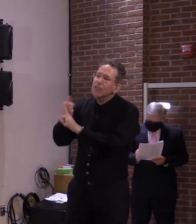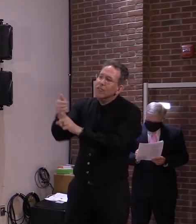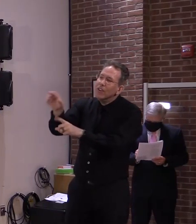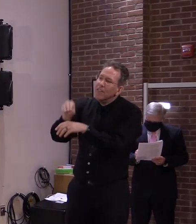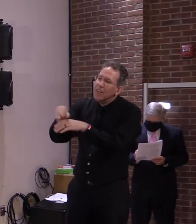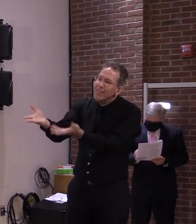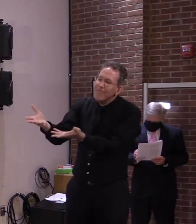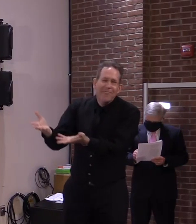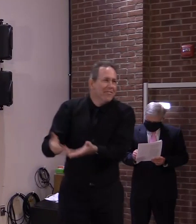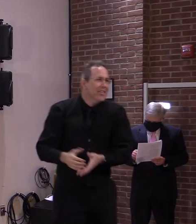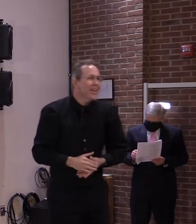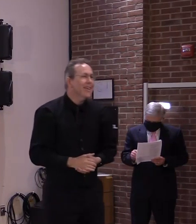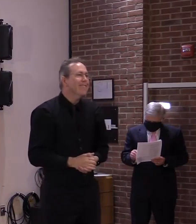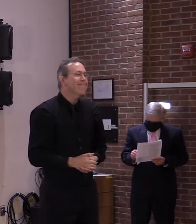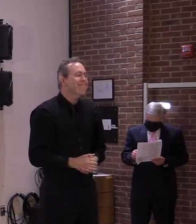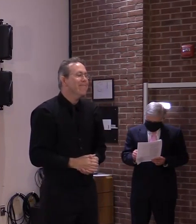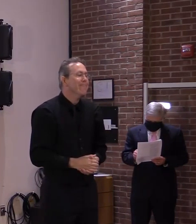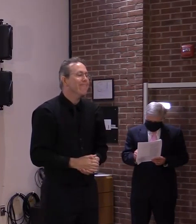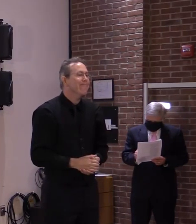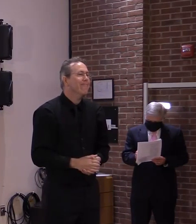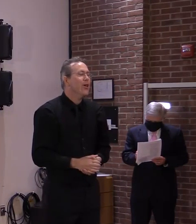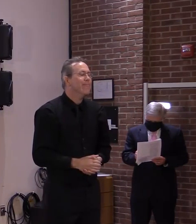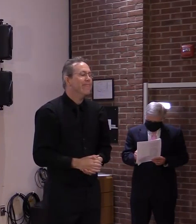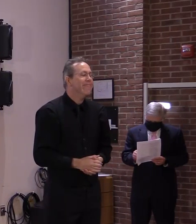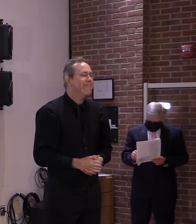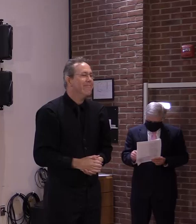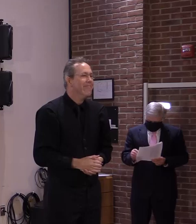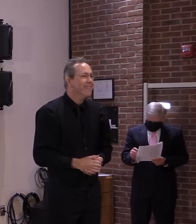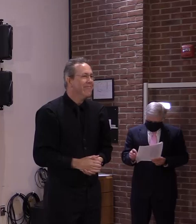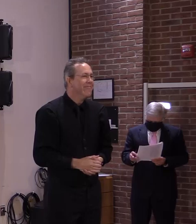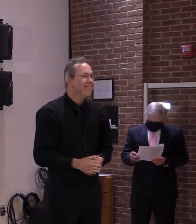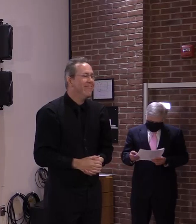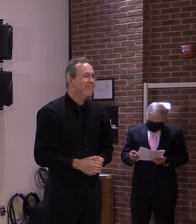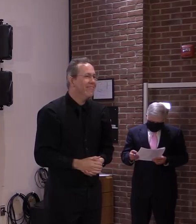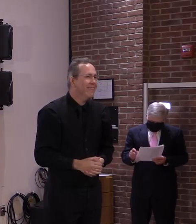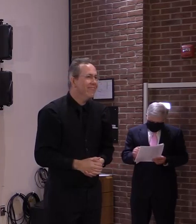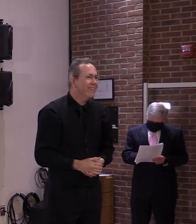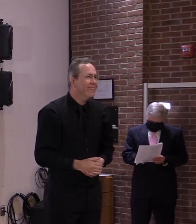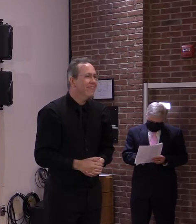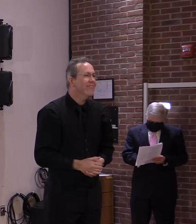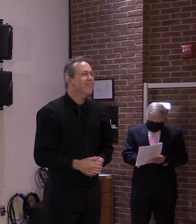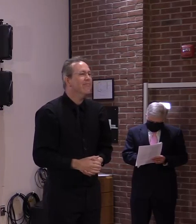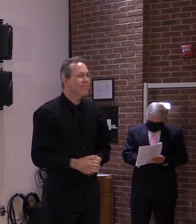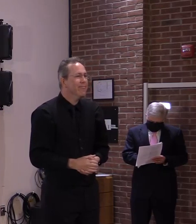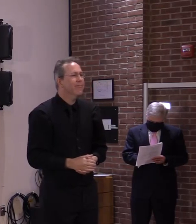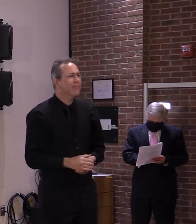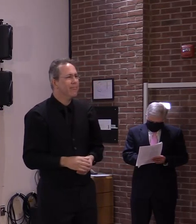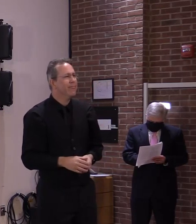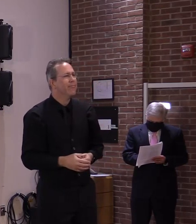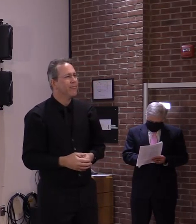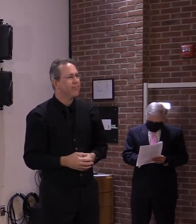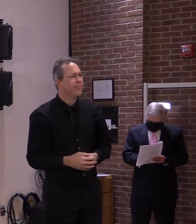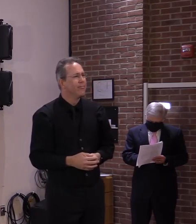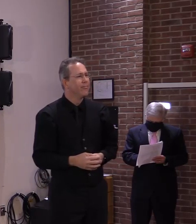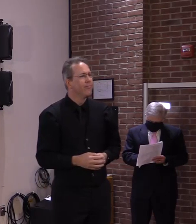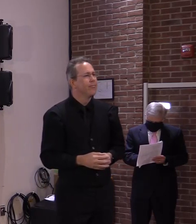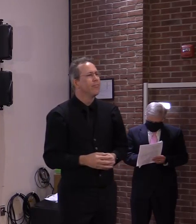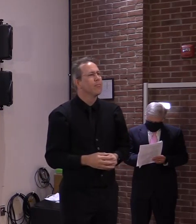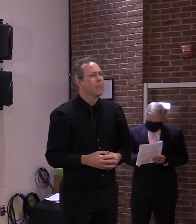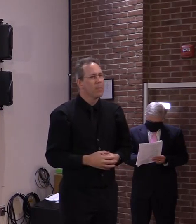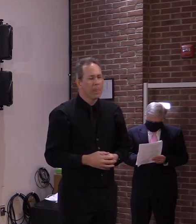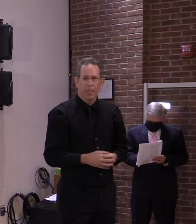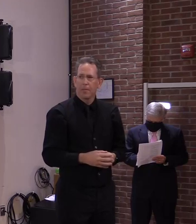Yeah. Okay. We had previously asked about the state encouraging Vermonters not to